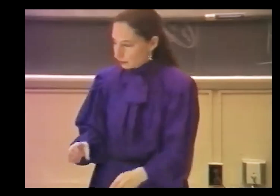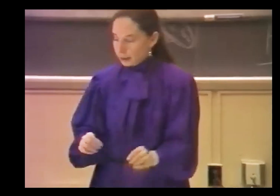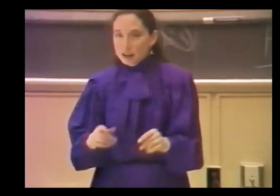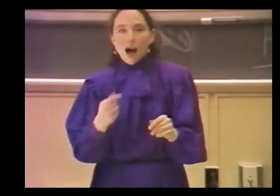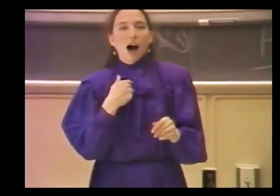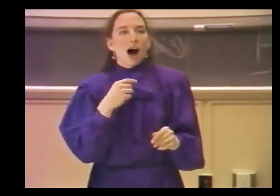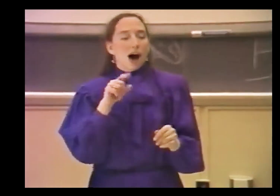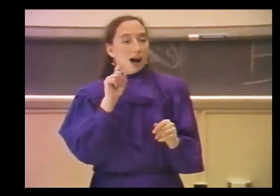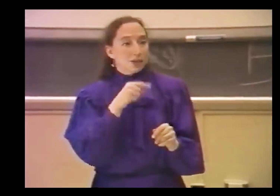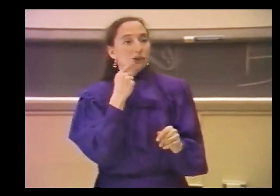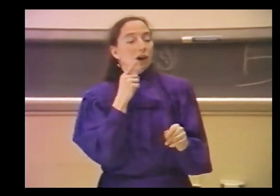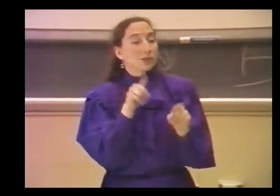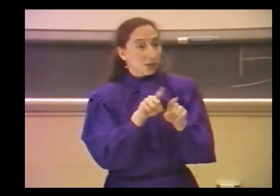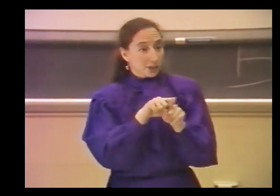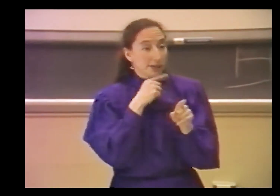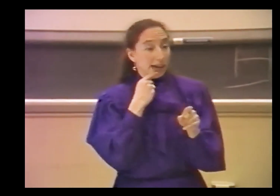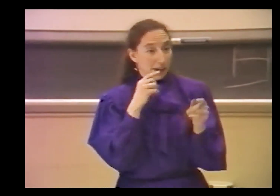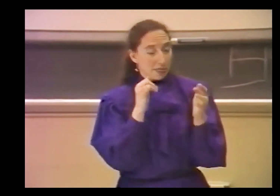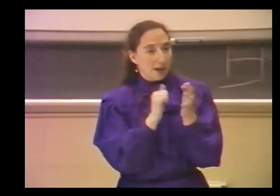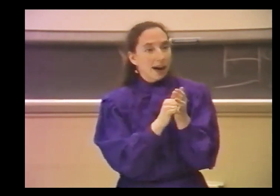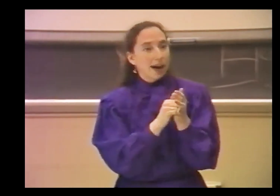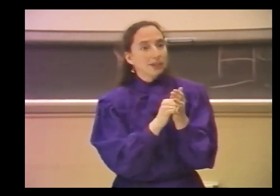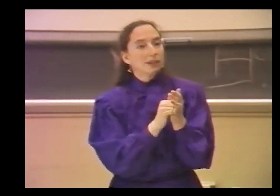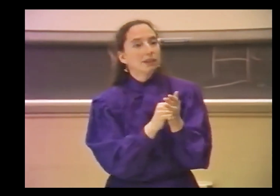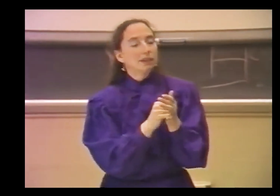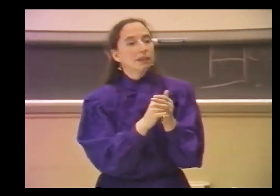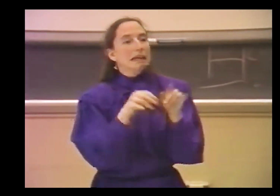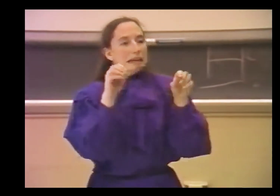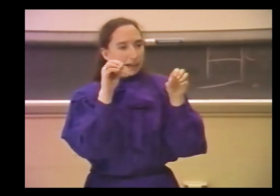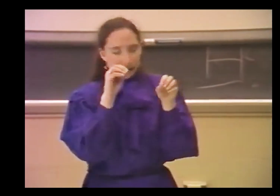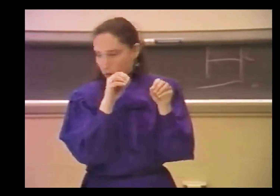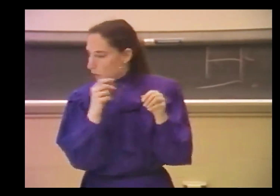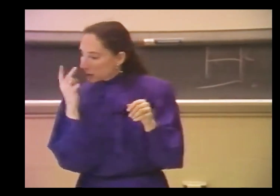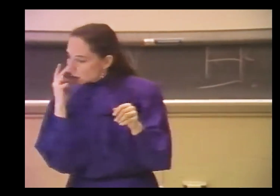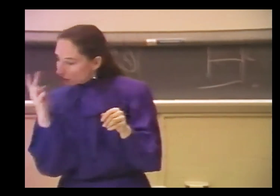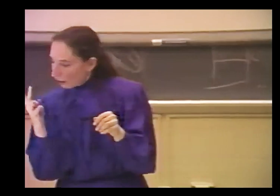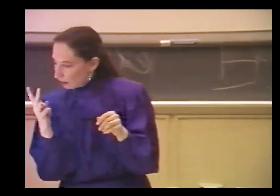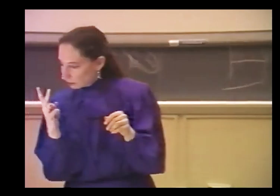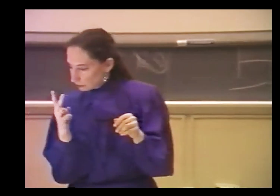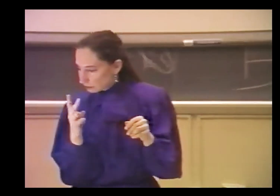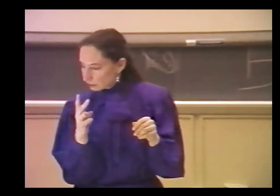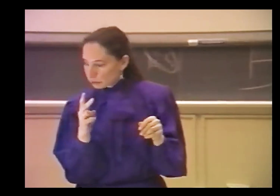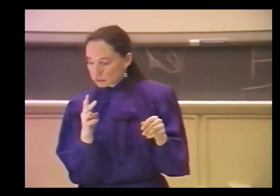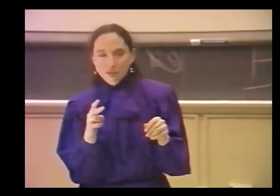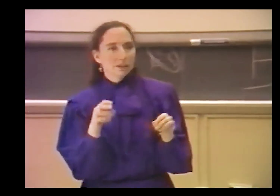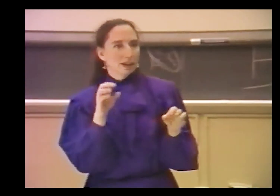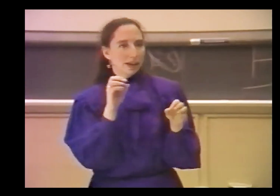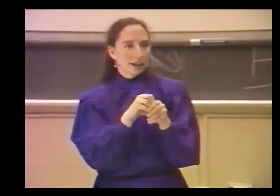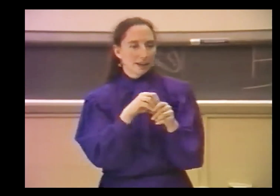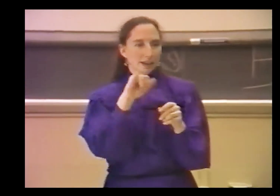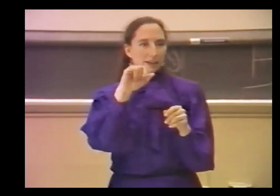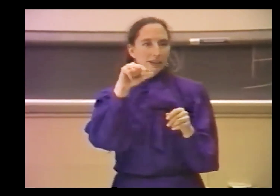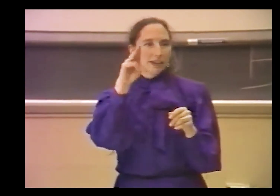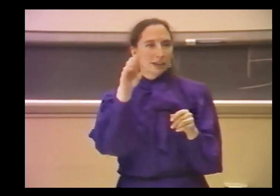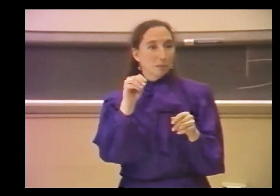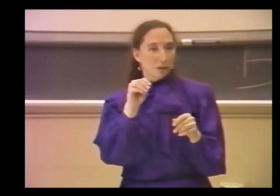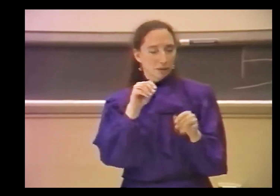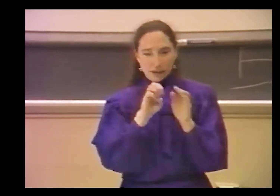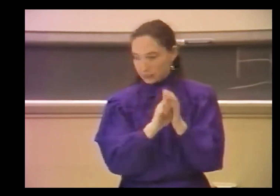Okay. I should also say that we saw in the Igbo